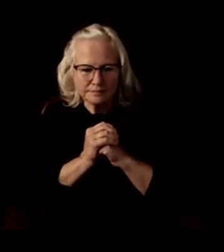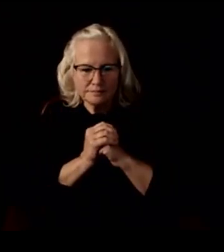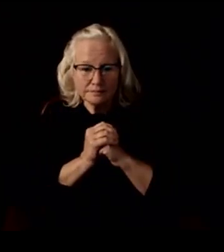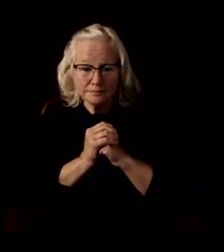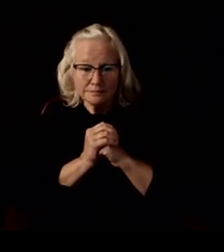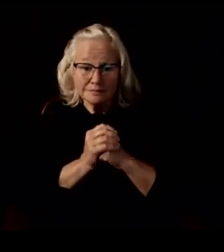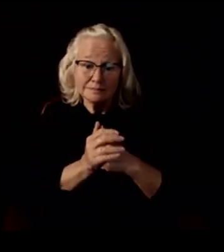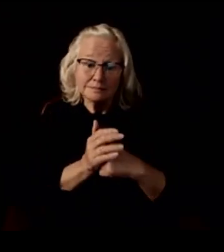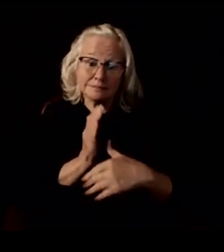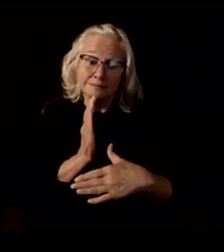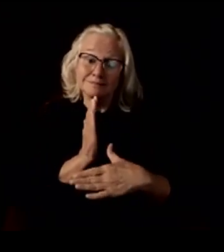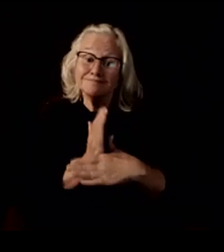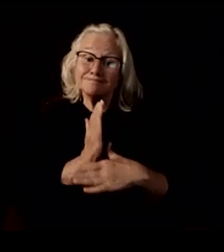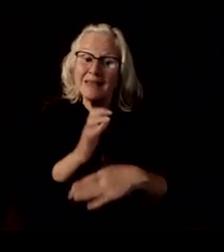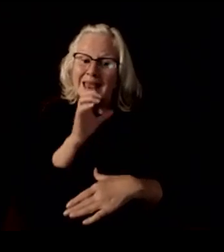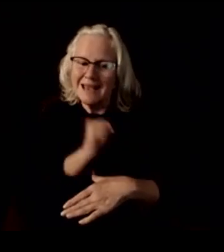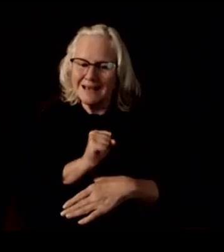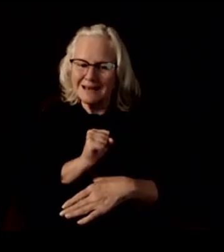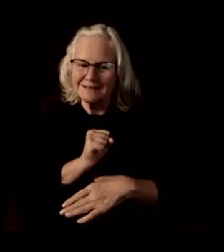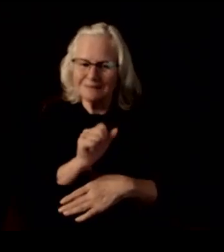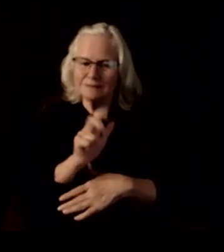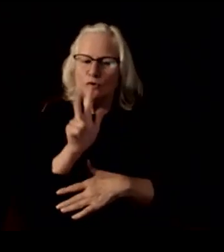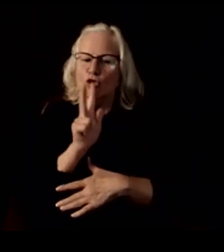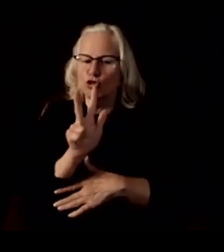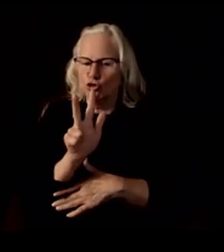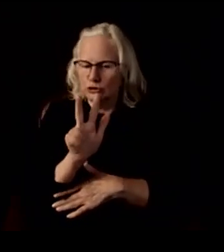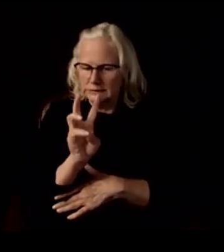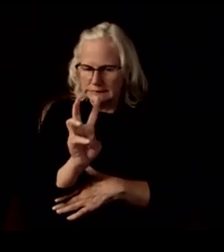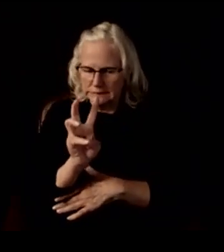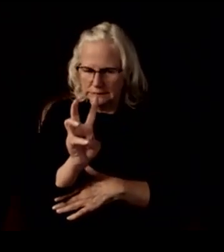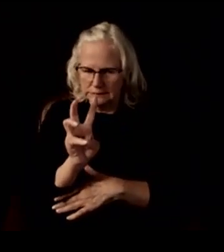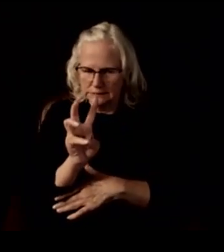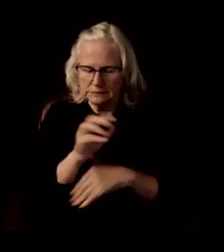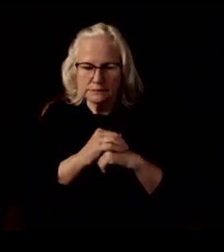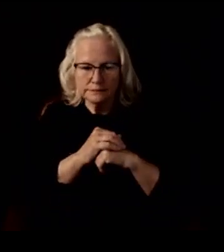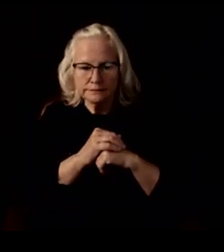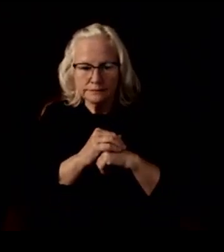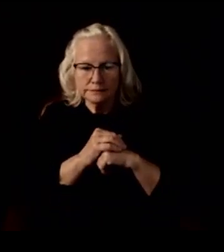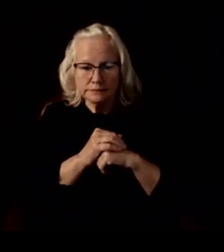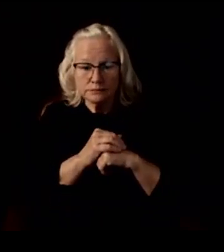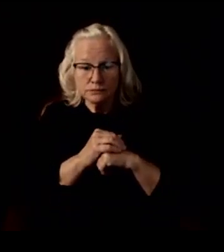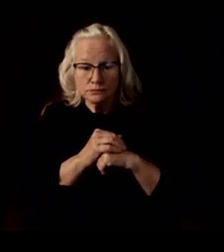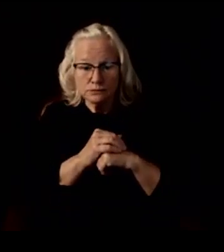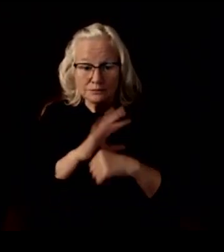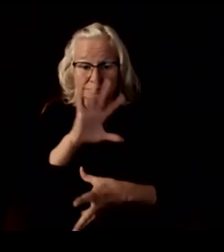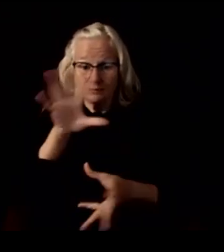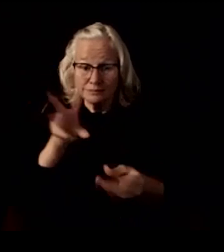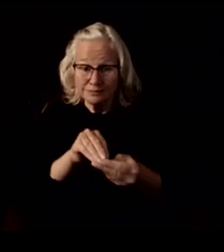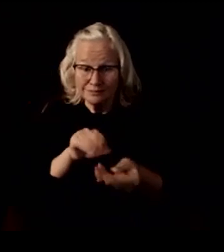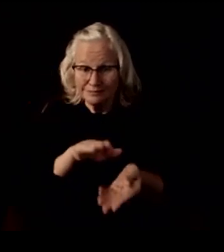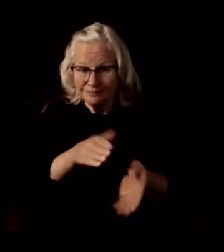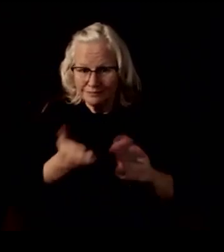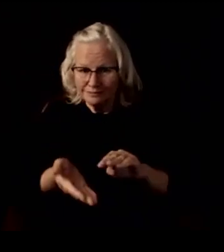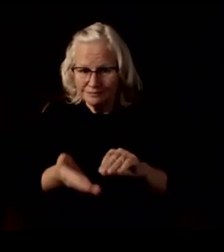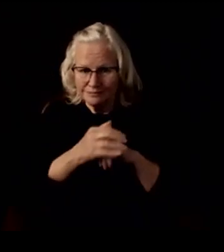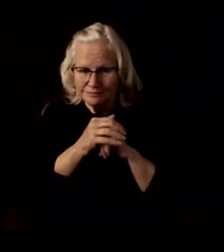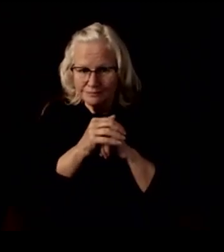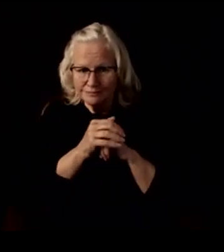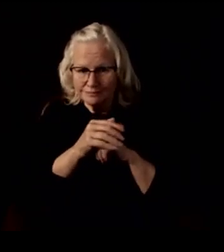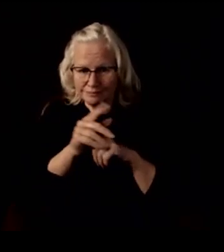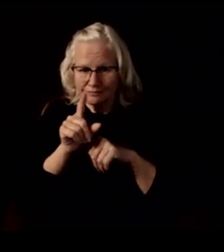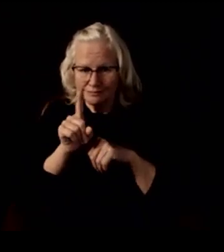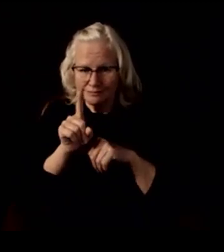deaths yesterday for a total of 1,810 deaths in Minnesota. 2 of these deaths occurred in residents